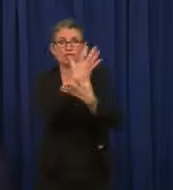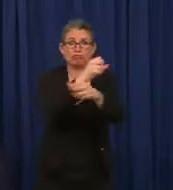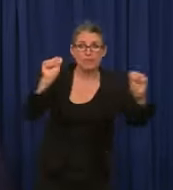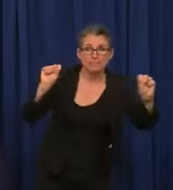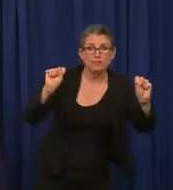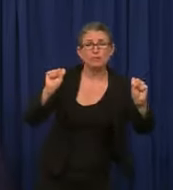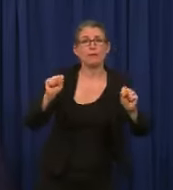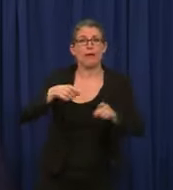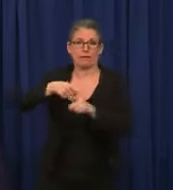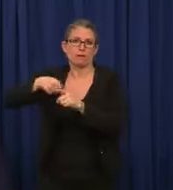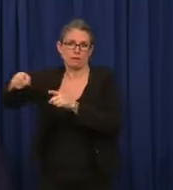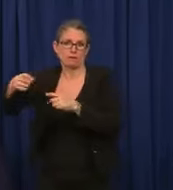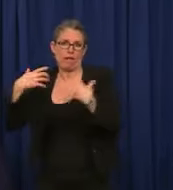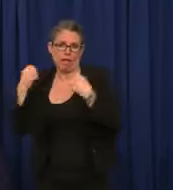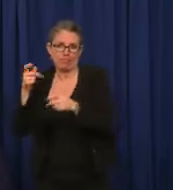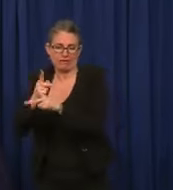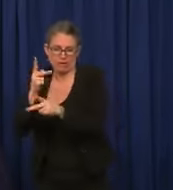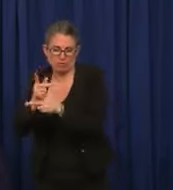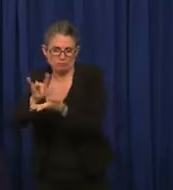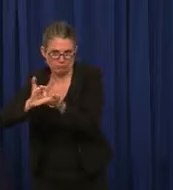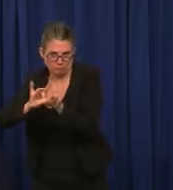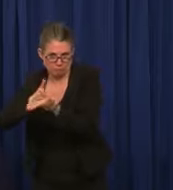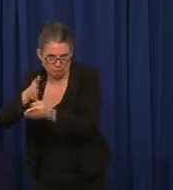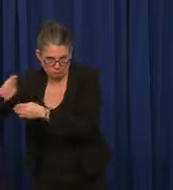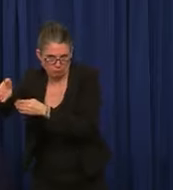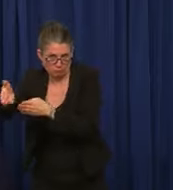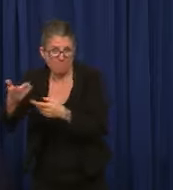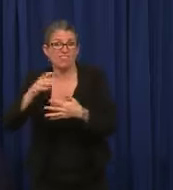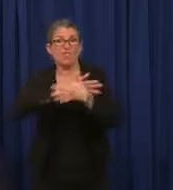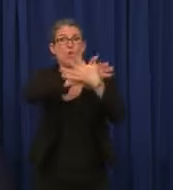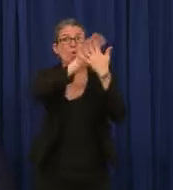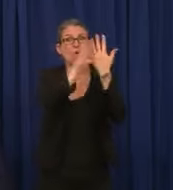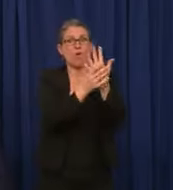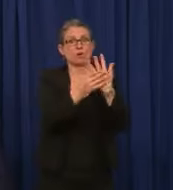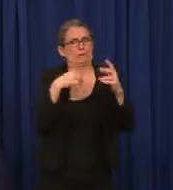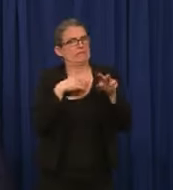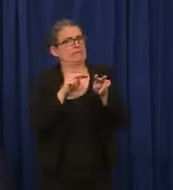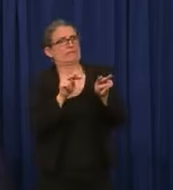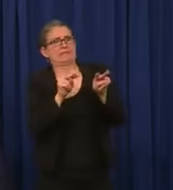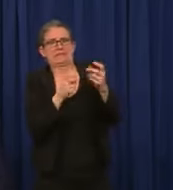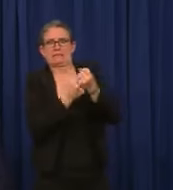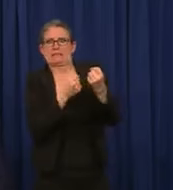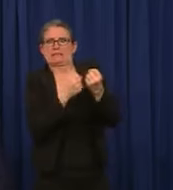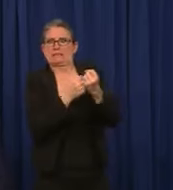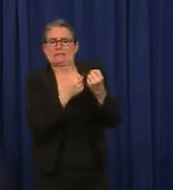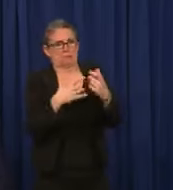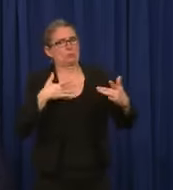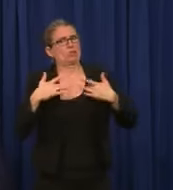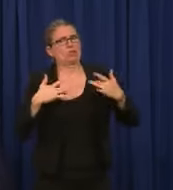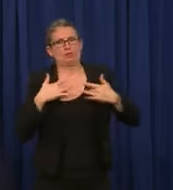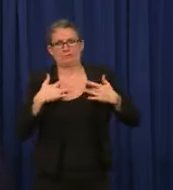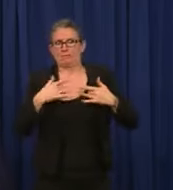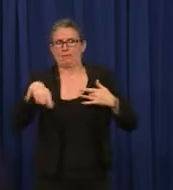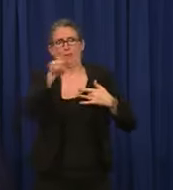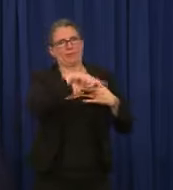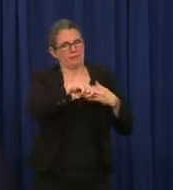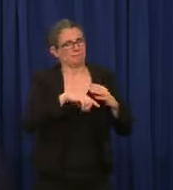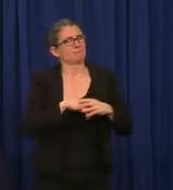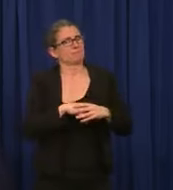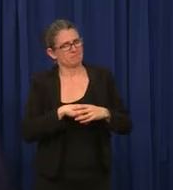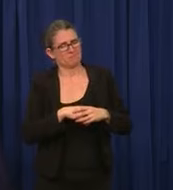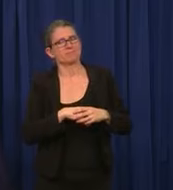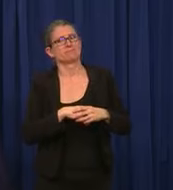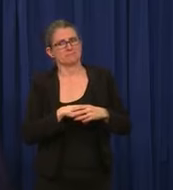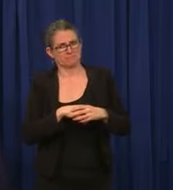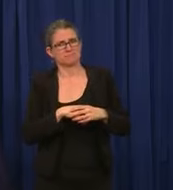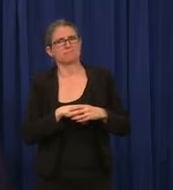about, those are groups that we have been especially concerned with. From a testing perspective, they are some of the